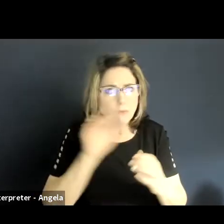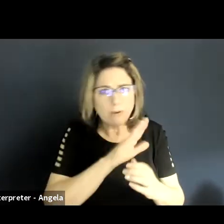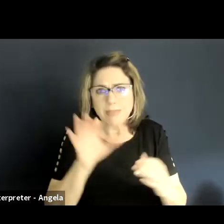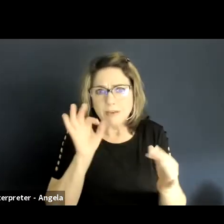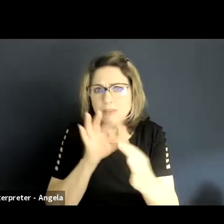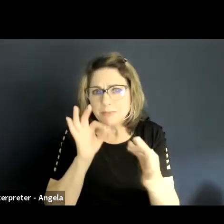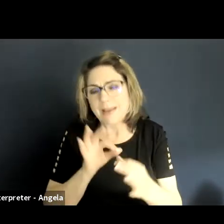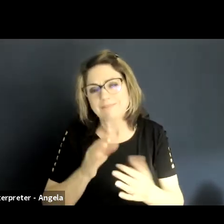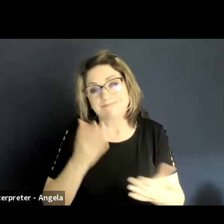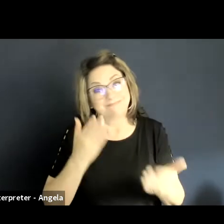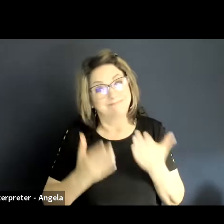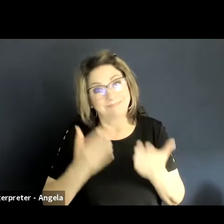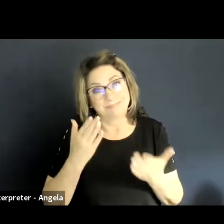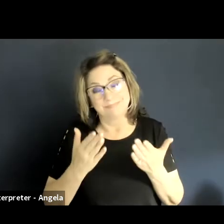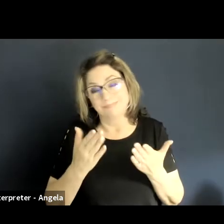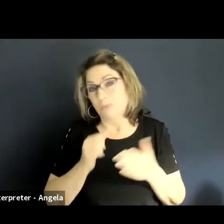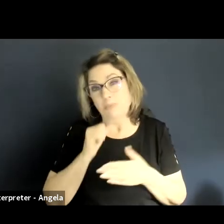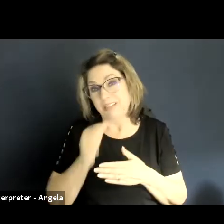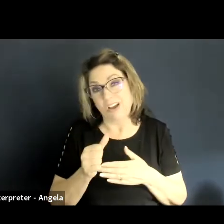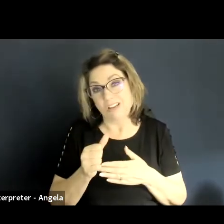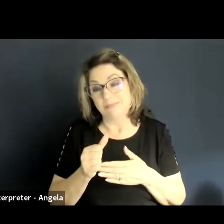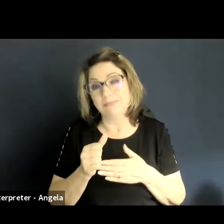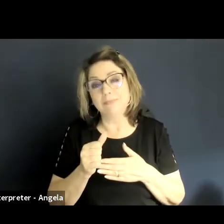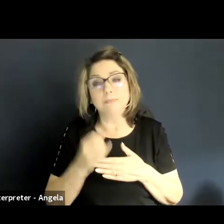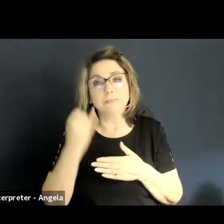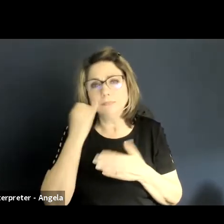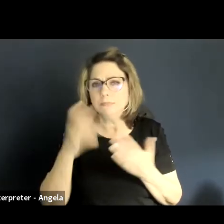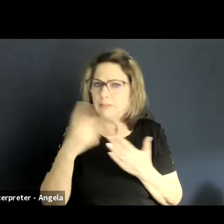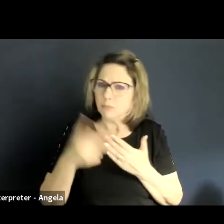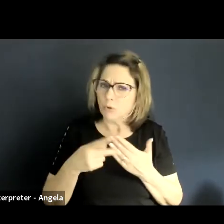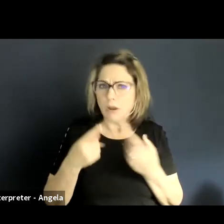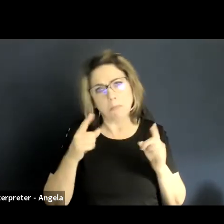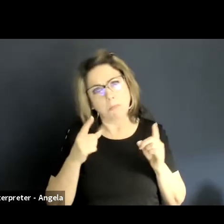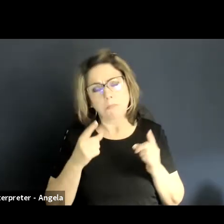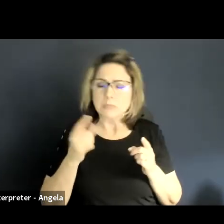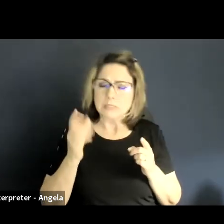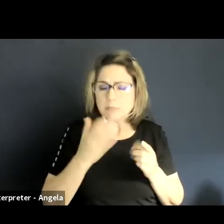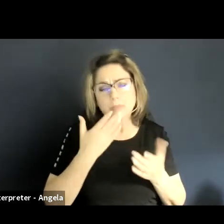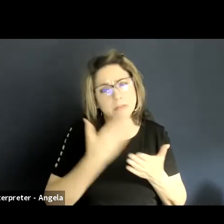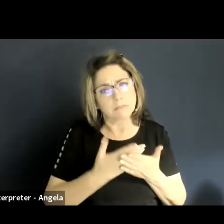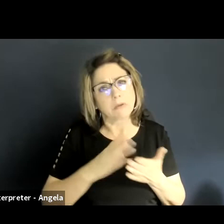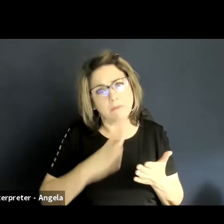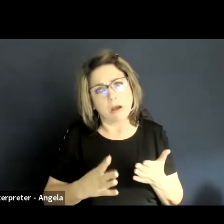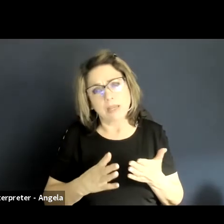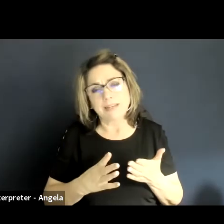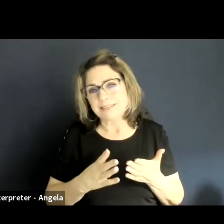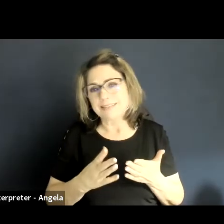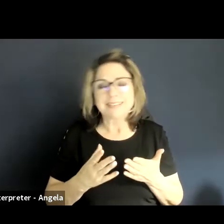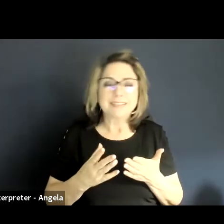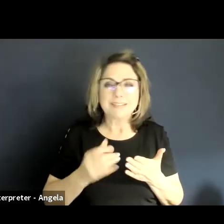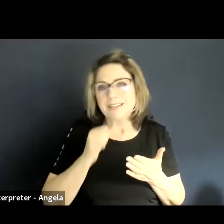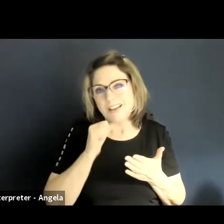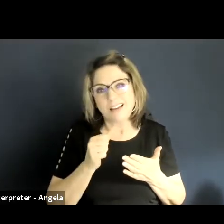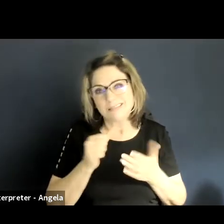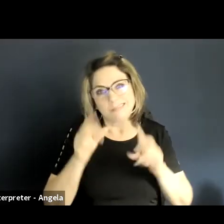Chances are you won't. And as long as the program appears to be doing well, program evaluation at an intricate or official level probably won't